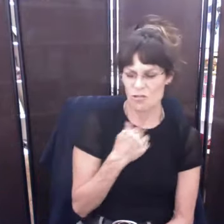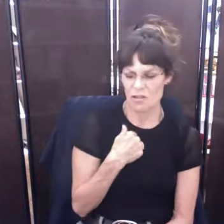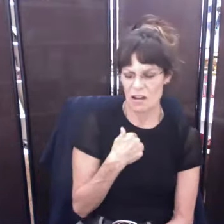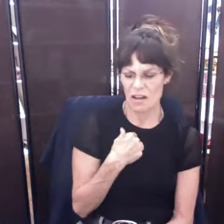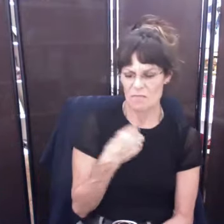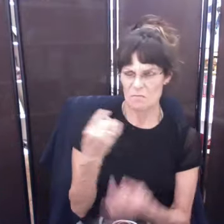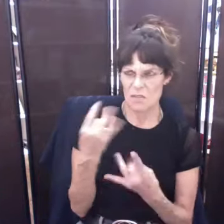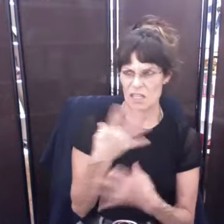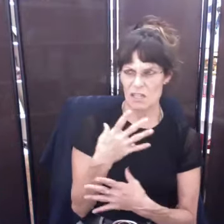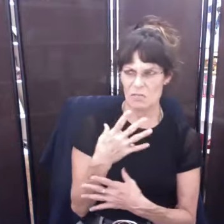of ourselves. And